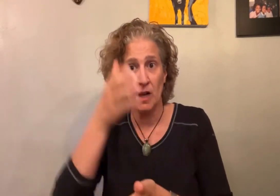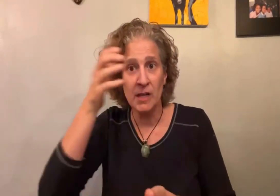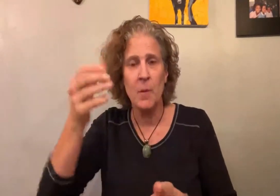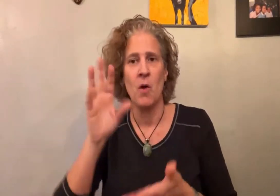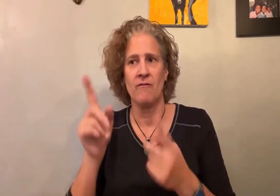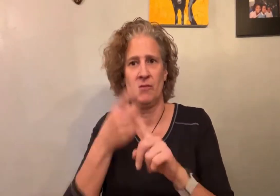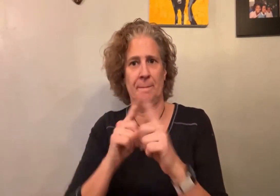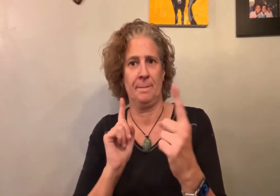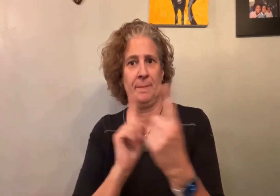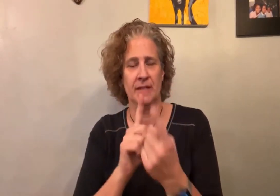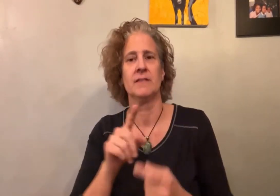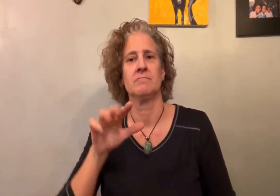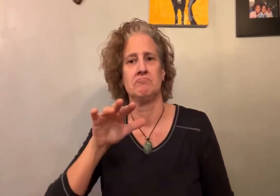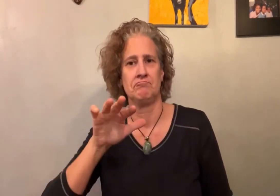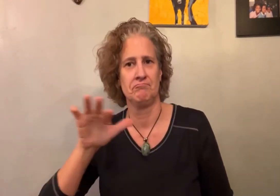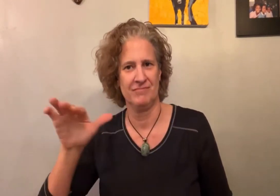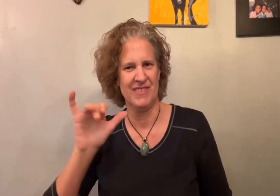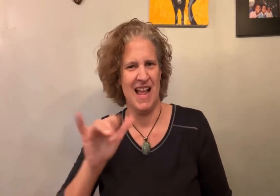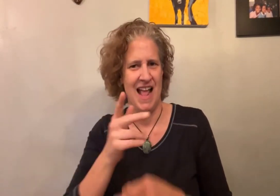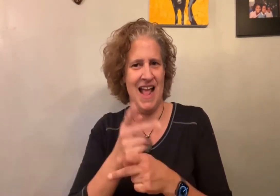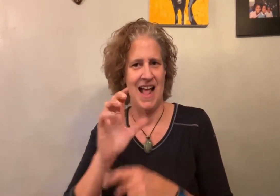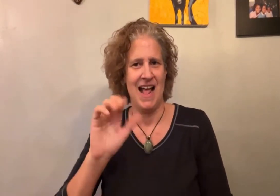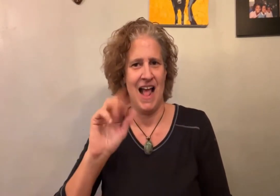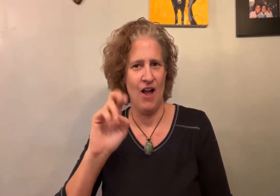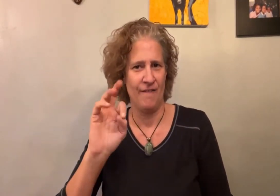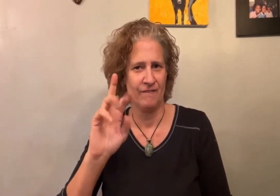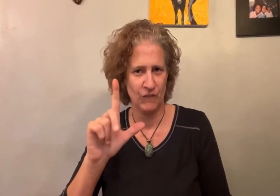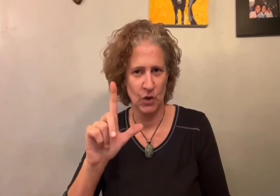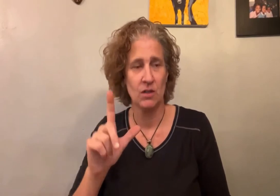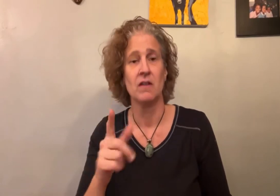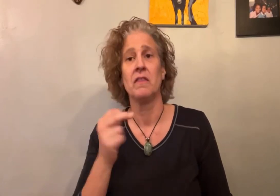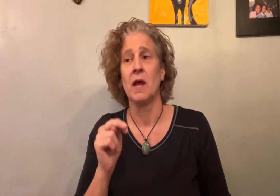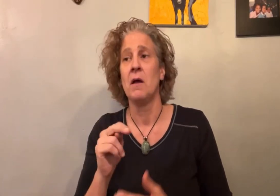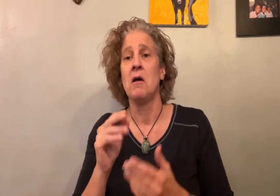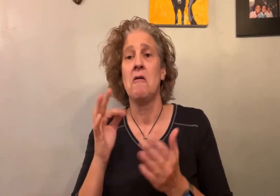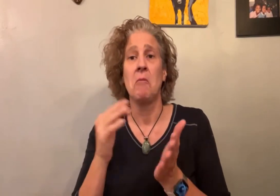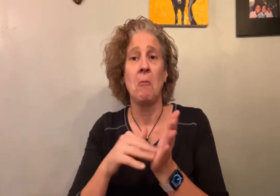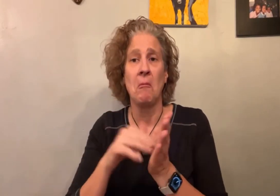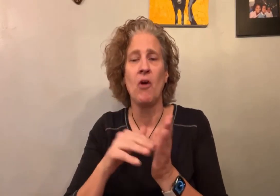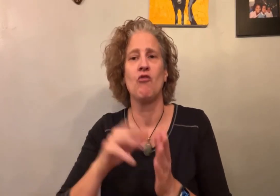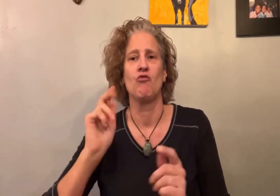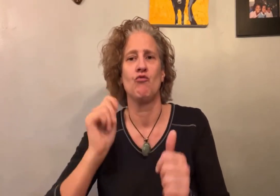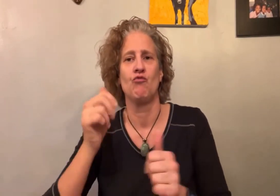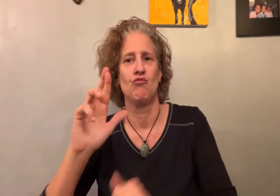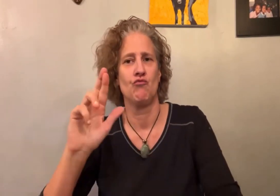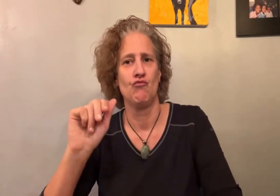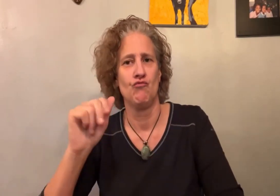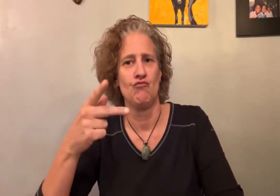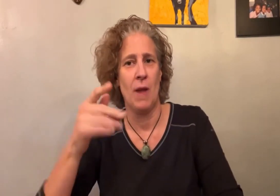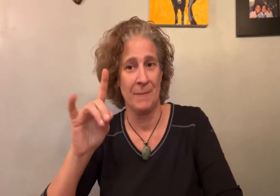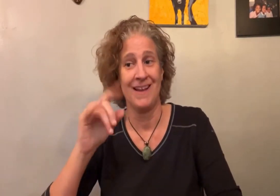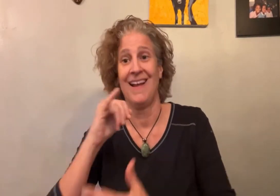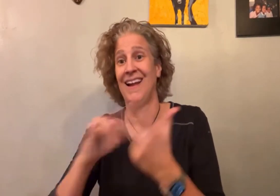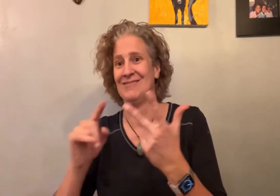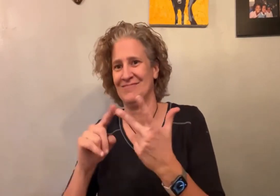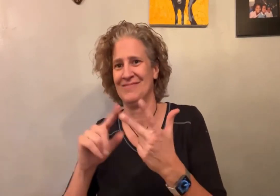other categories of fingerspelling that we will also touch on: careful fingerspelling used for introductions or the introduction of new